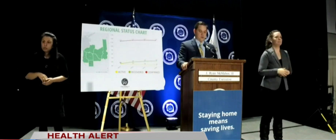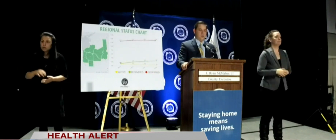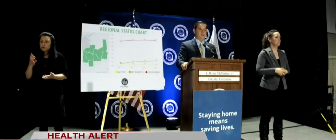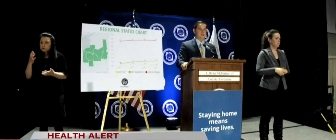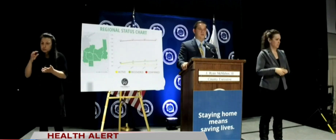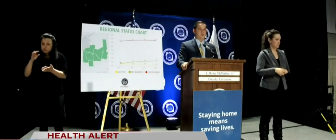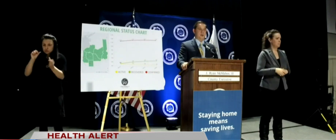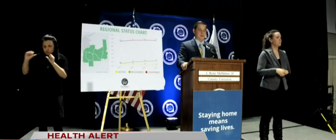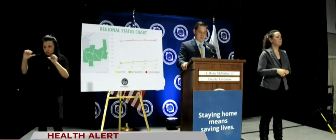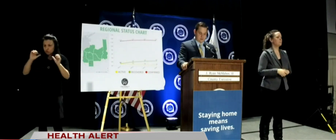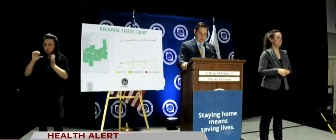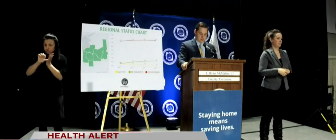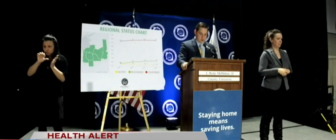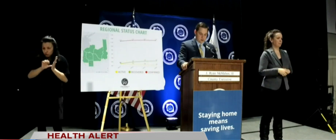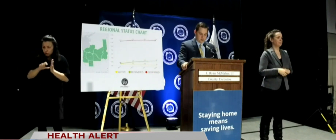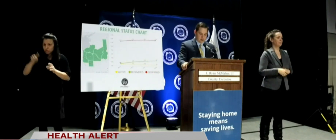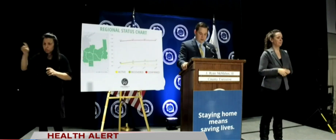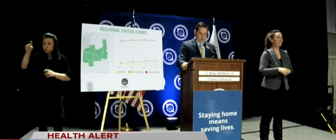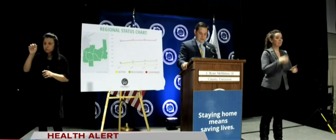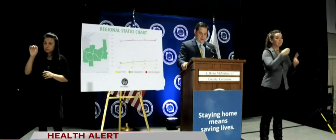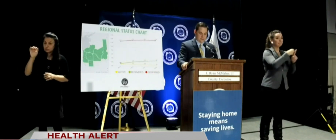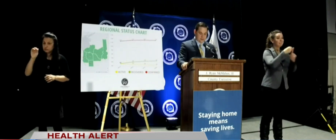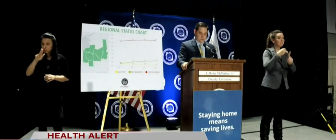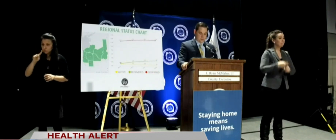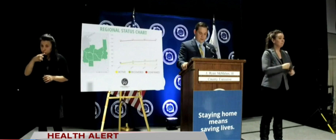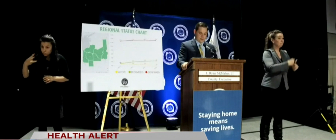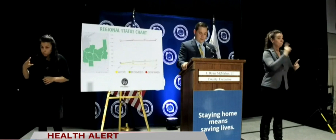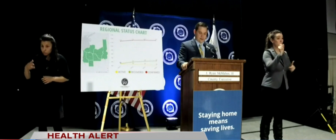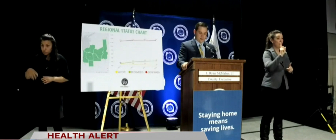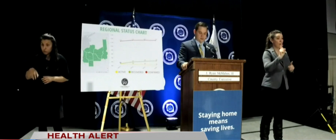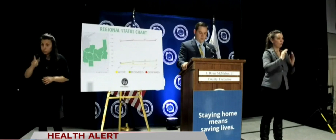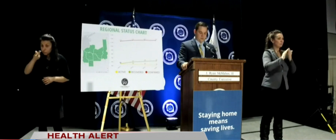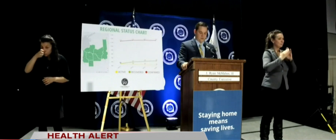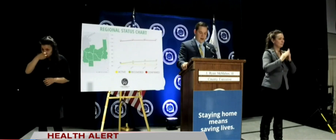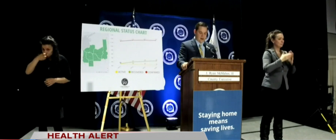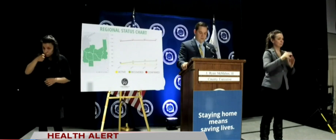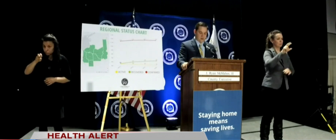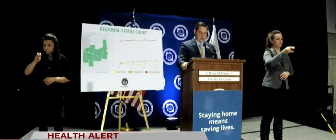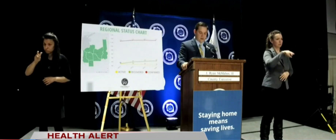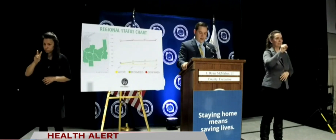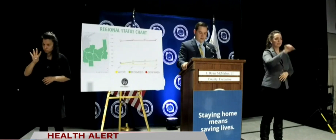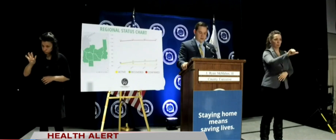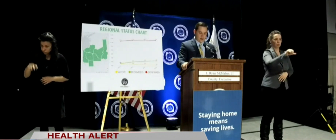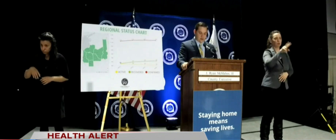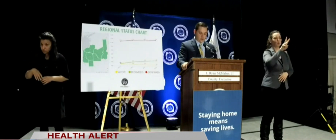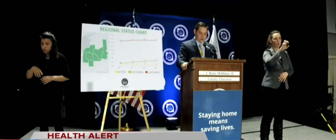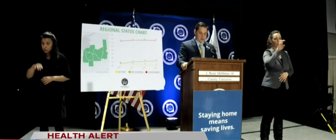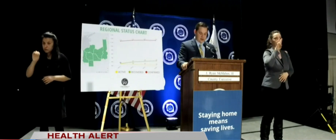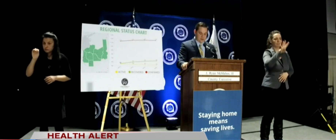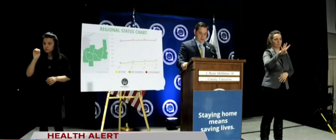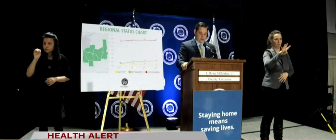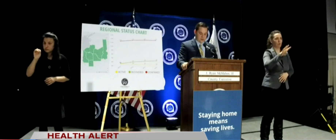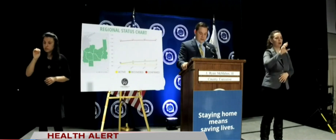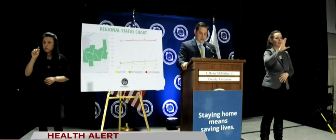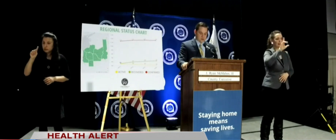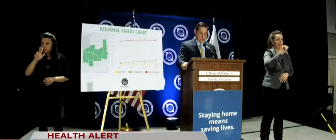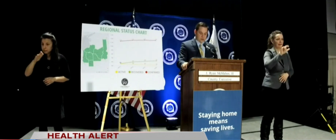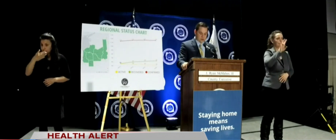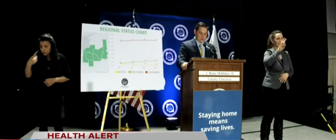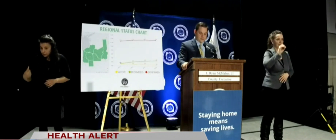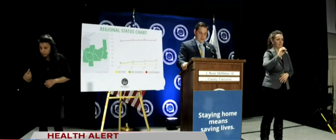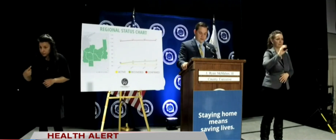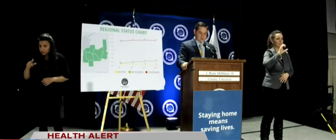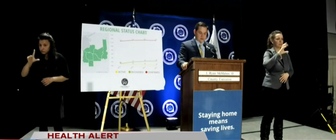Syracuse, 274 cases, Town of Clay, 70, Town of Manlius, 45, Town of Salina, 37, Town of